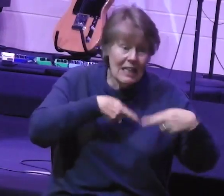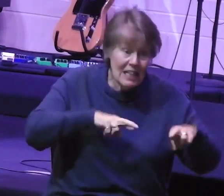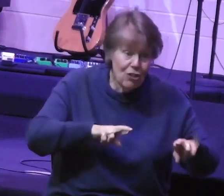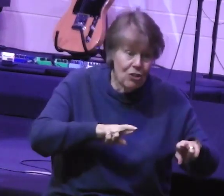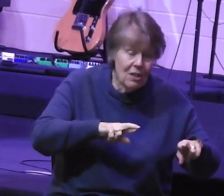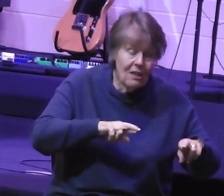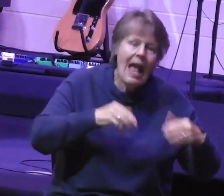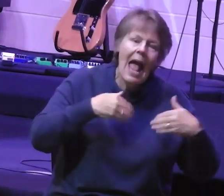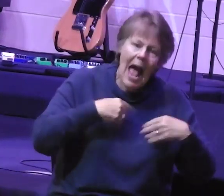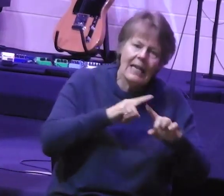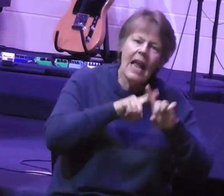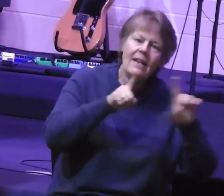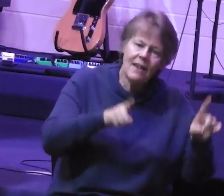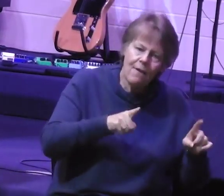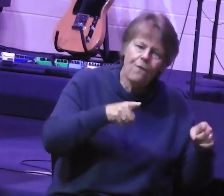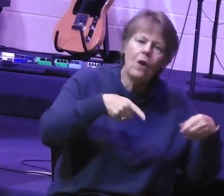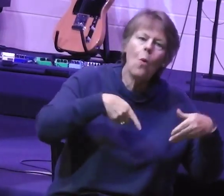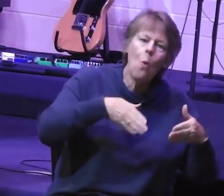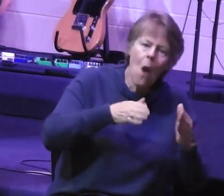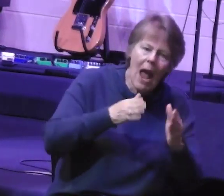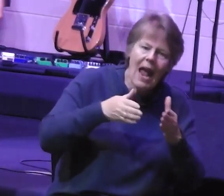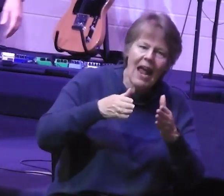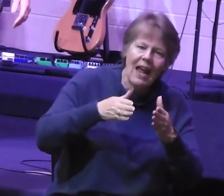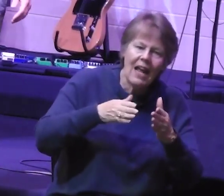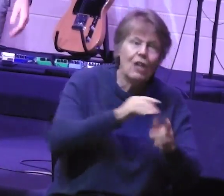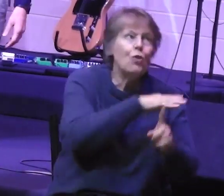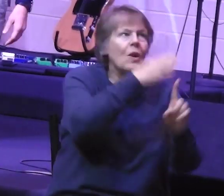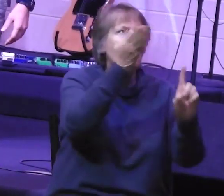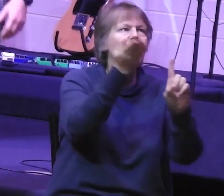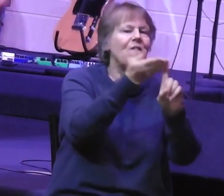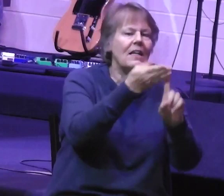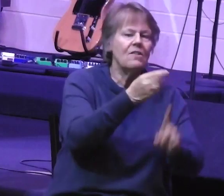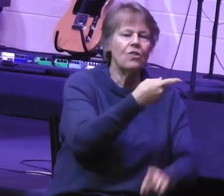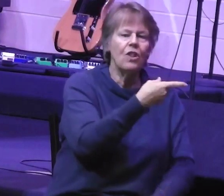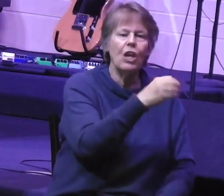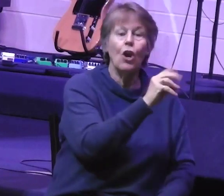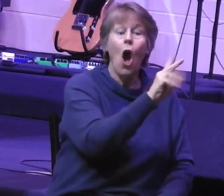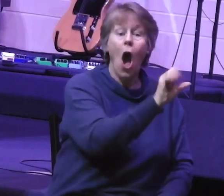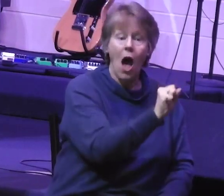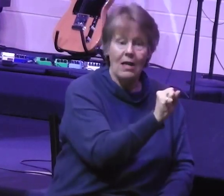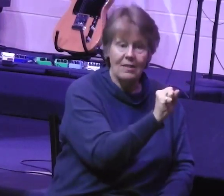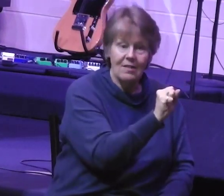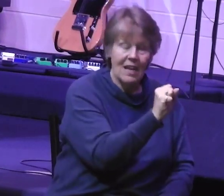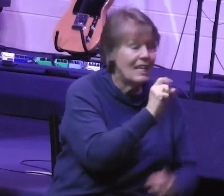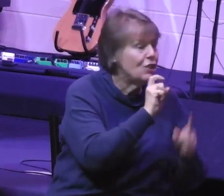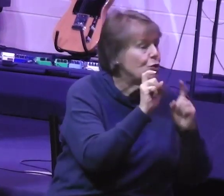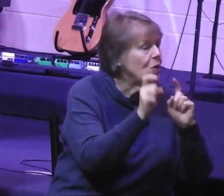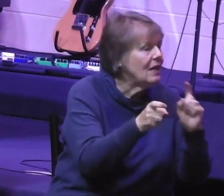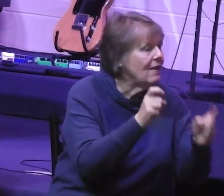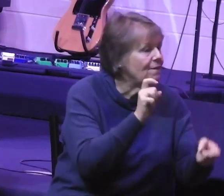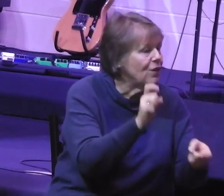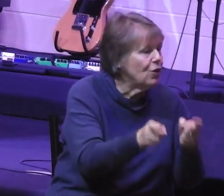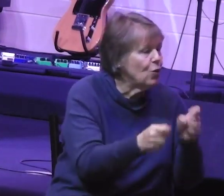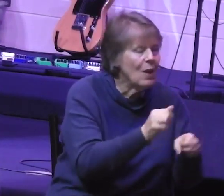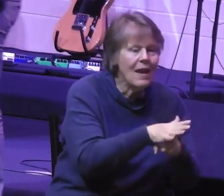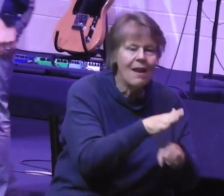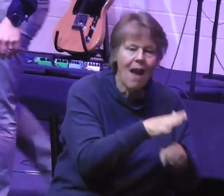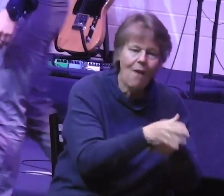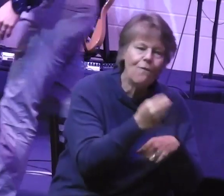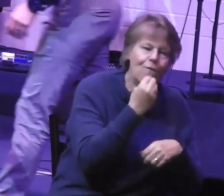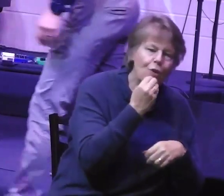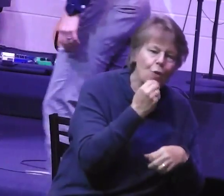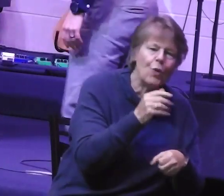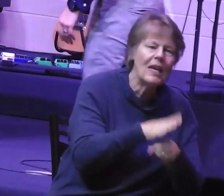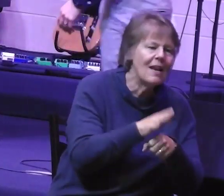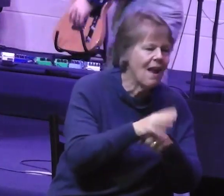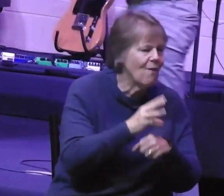gods to give you the rain you needed, or the sun you needed, or the food you needed so that you lived. So Abraham lived in a world